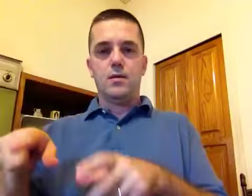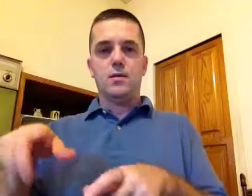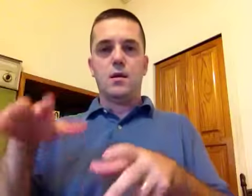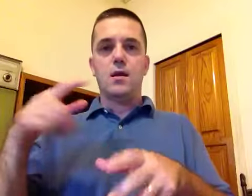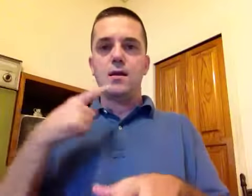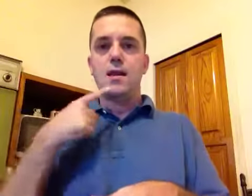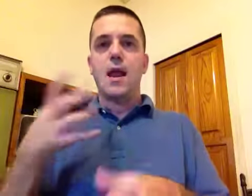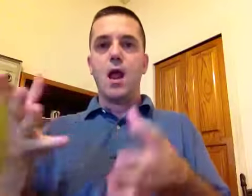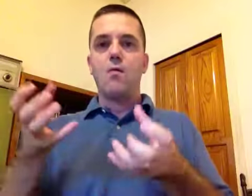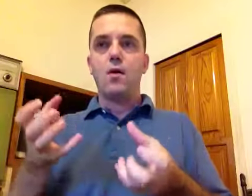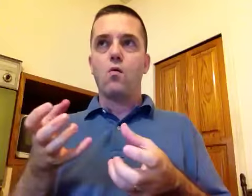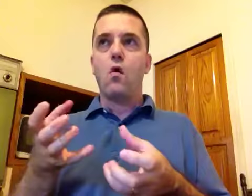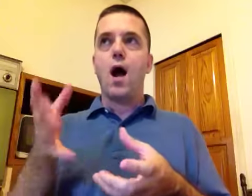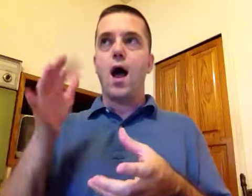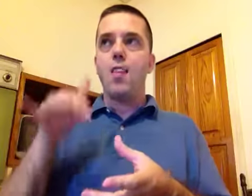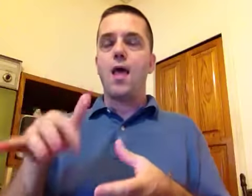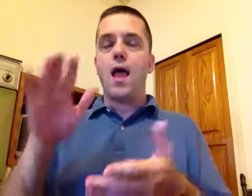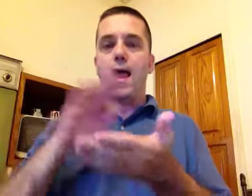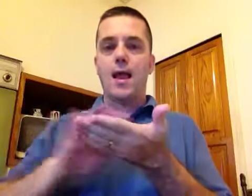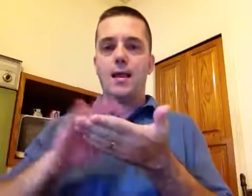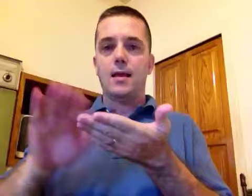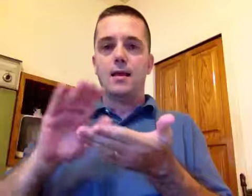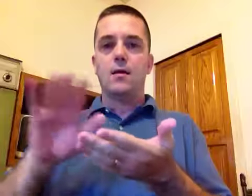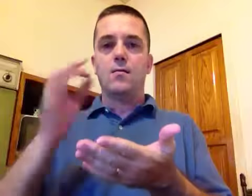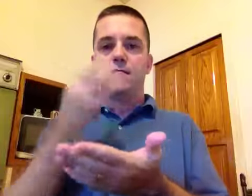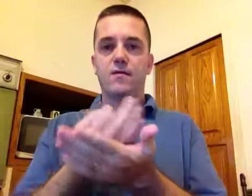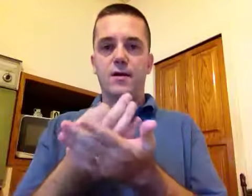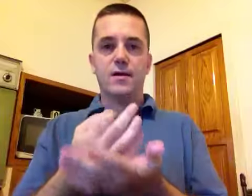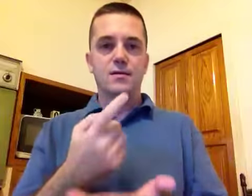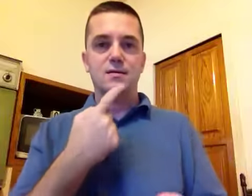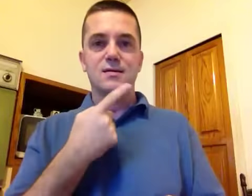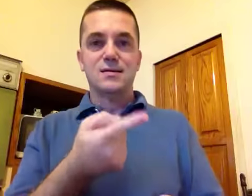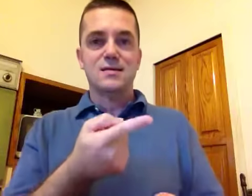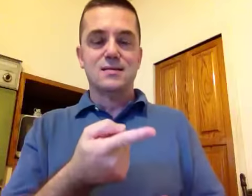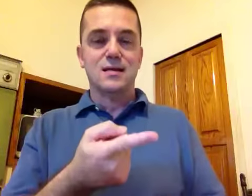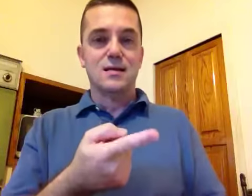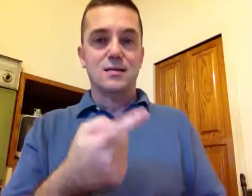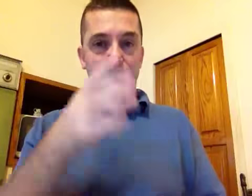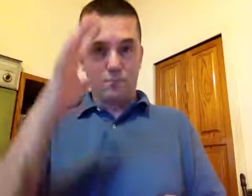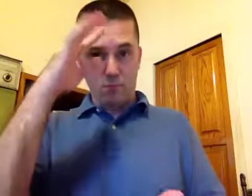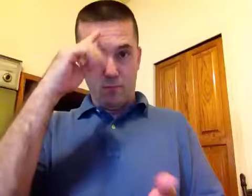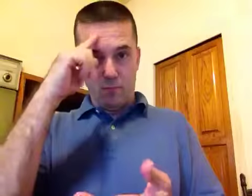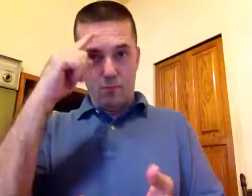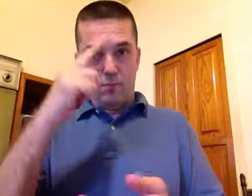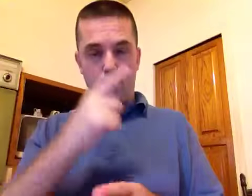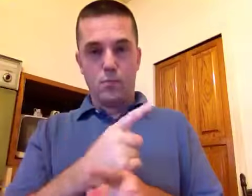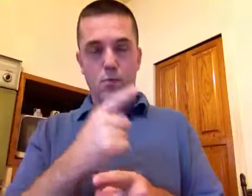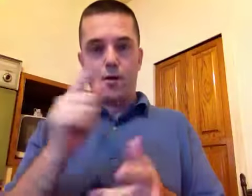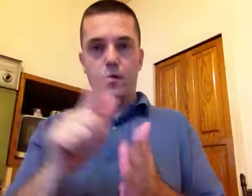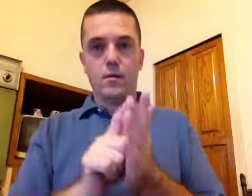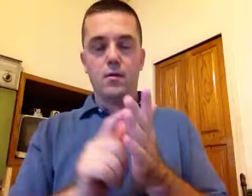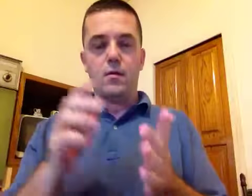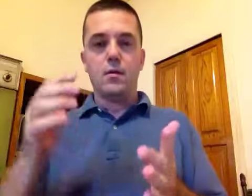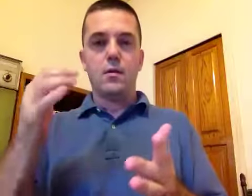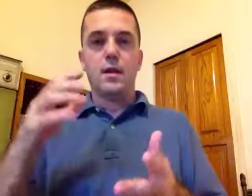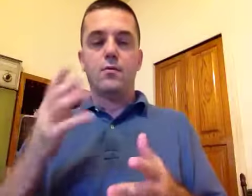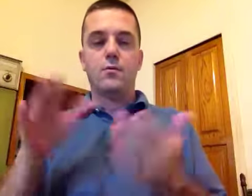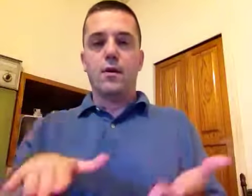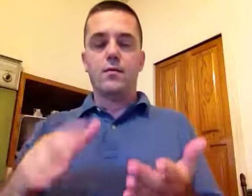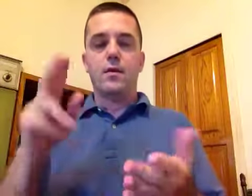that we want to get everything cleaned up financially, he says that he would rather die than let that money be used